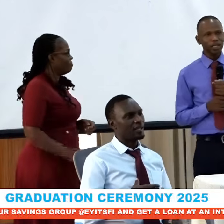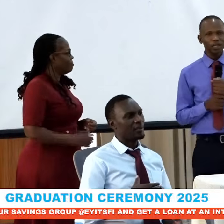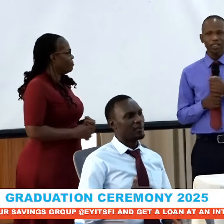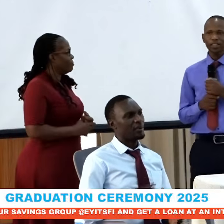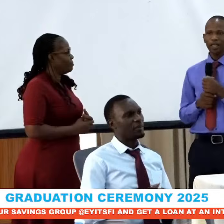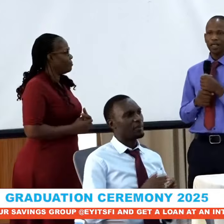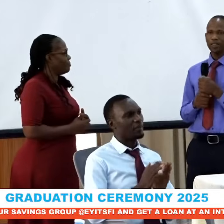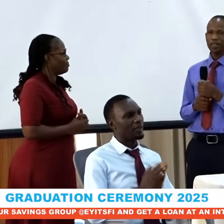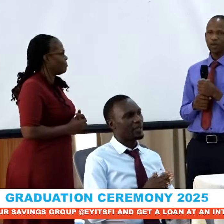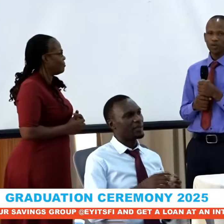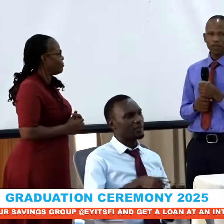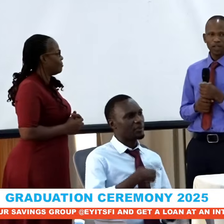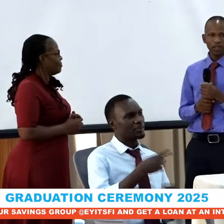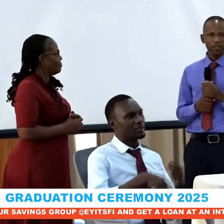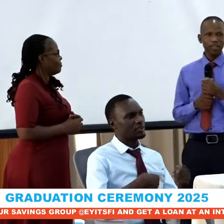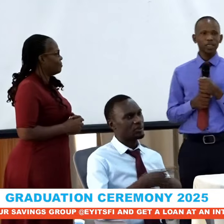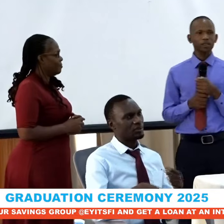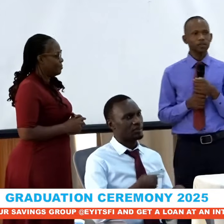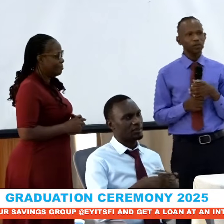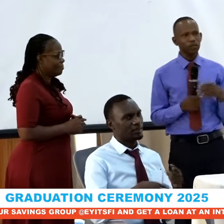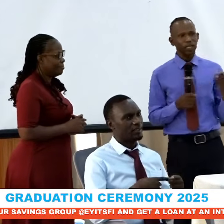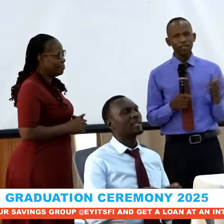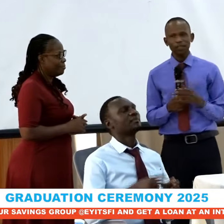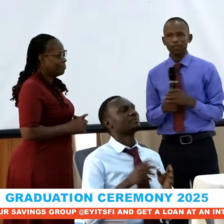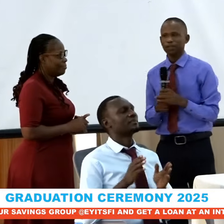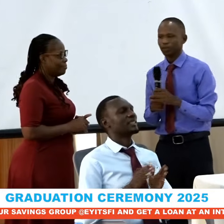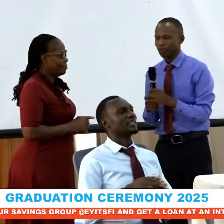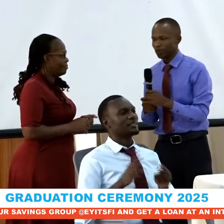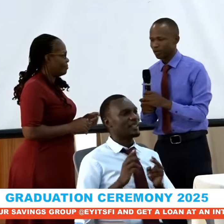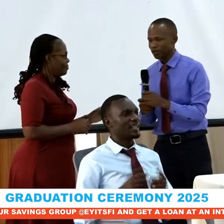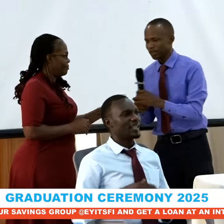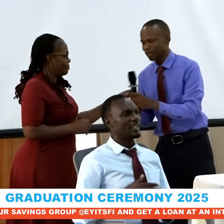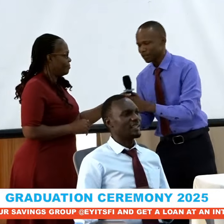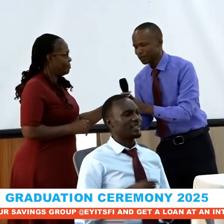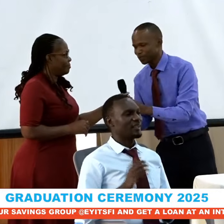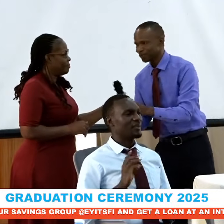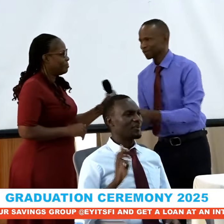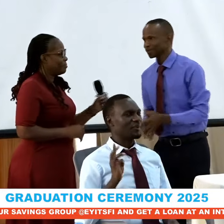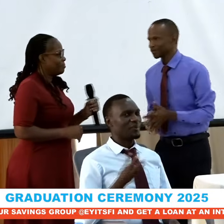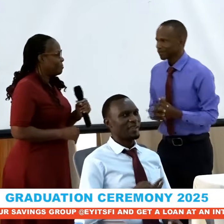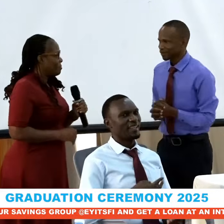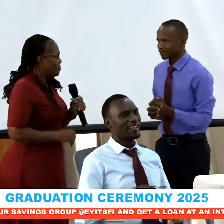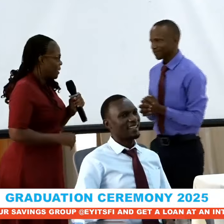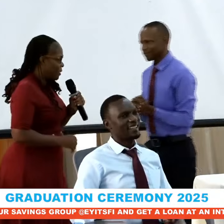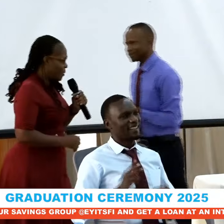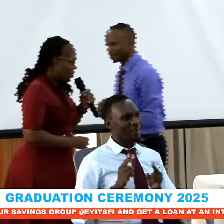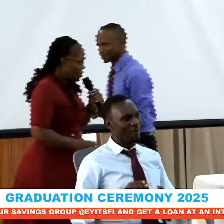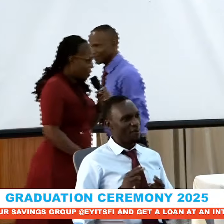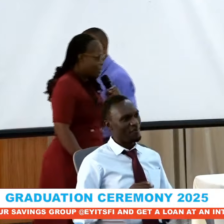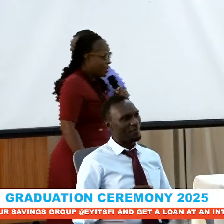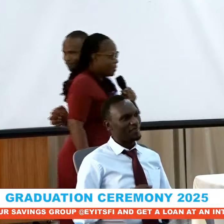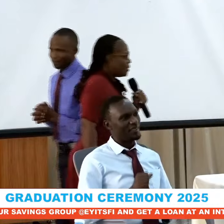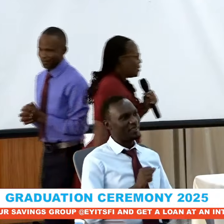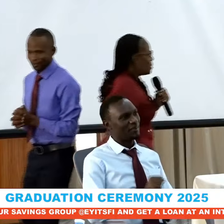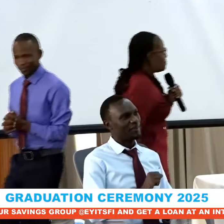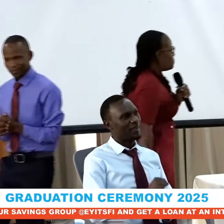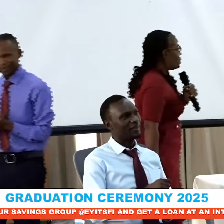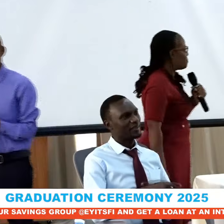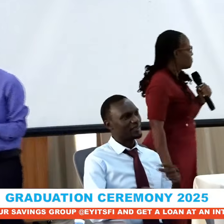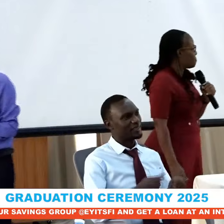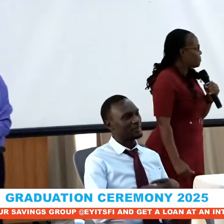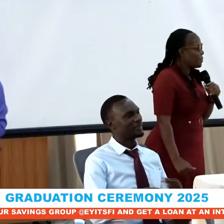juncture, let her take us through the next programs. Thank you. Thank you so much.